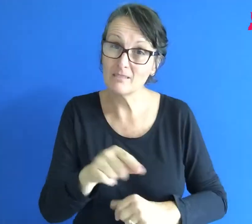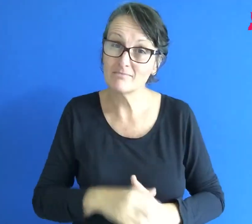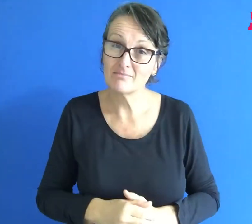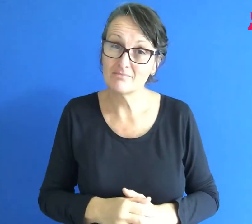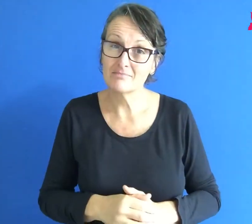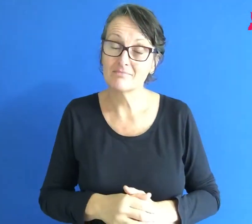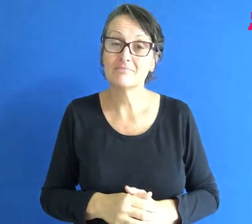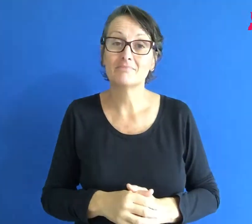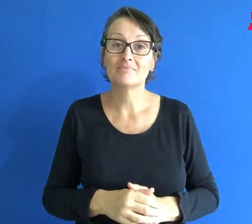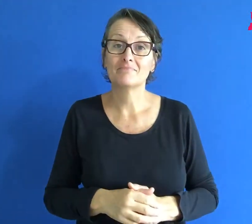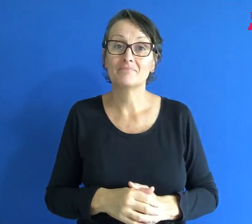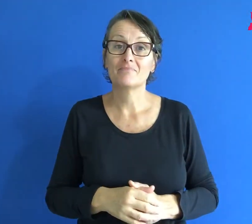it, though?